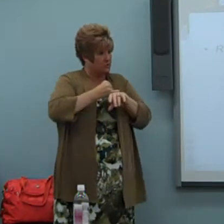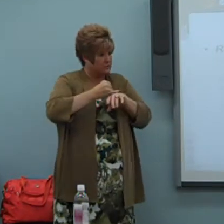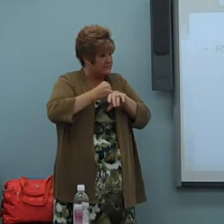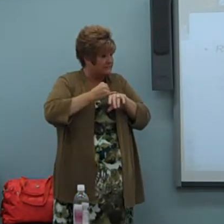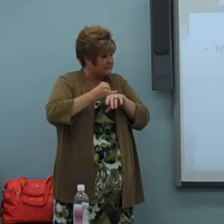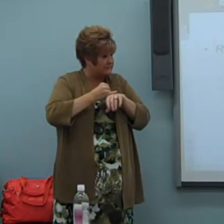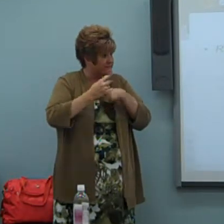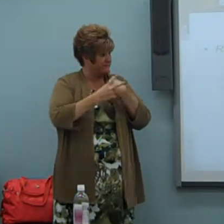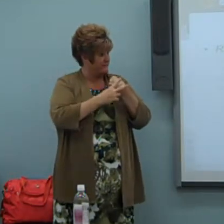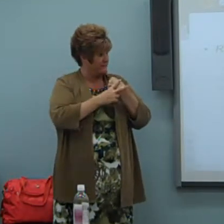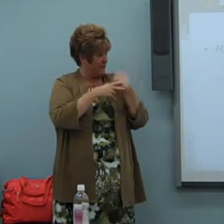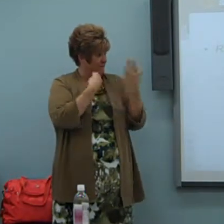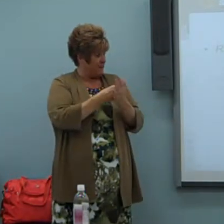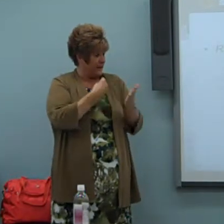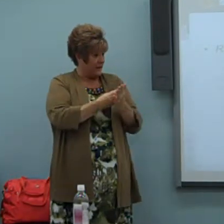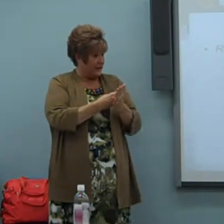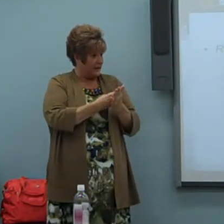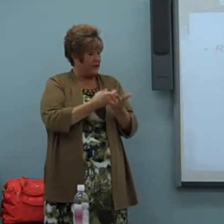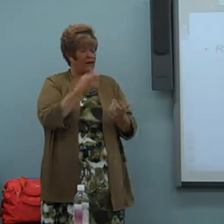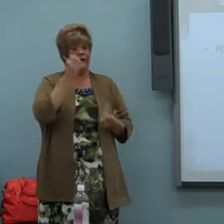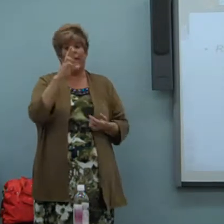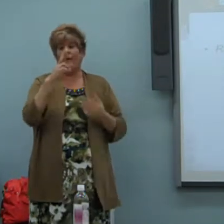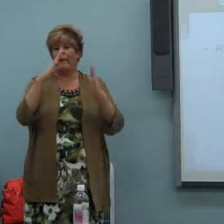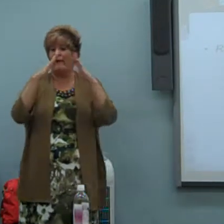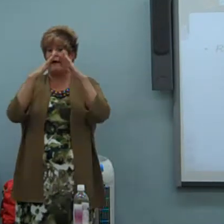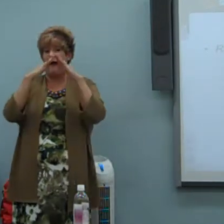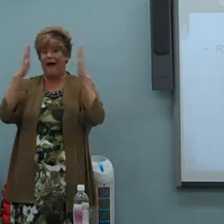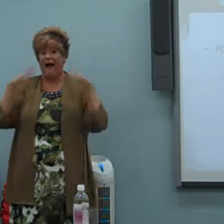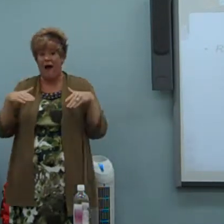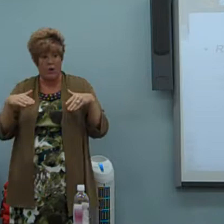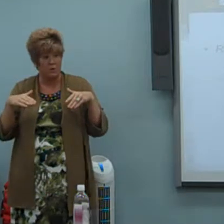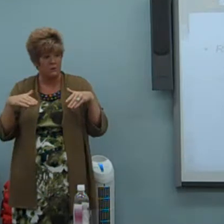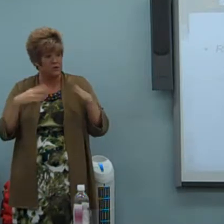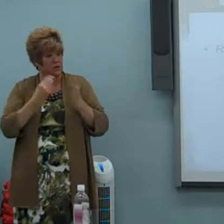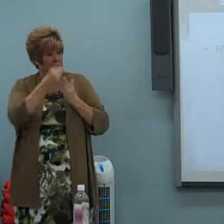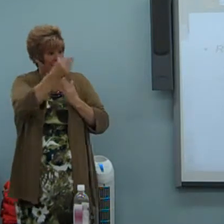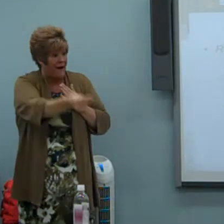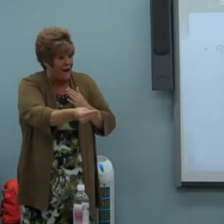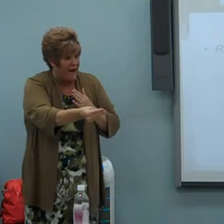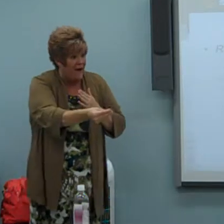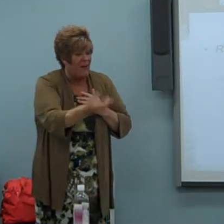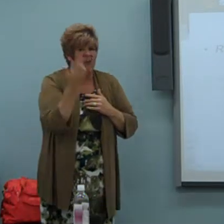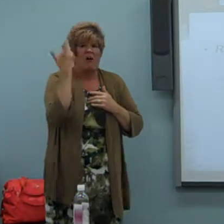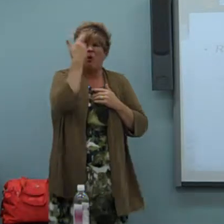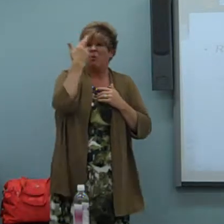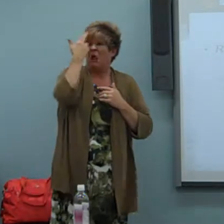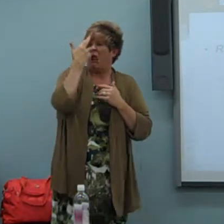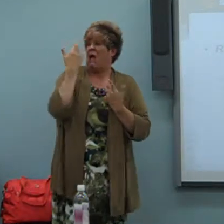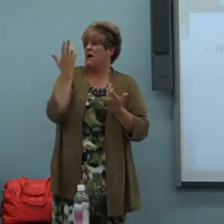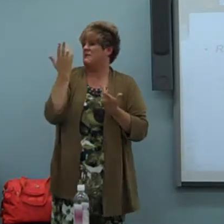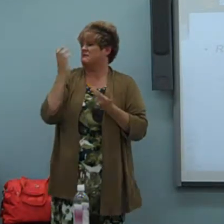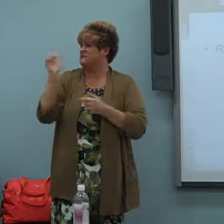You want a lower interest rate. You want that savings, right? Same for a house. When you go out and buy a